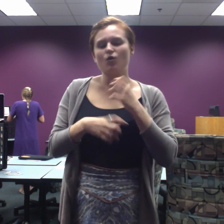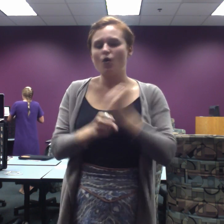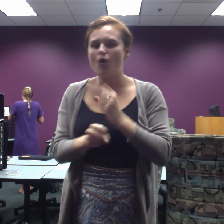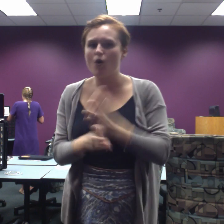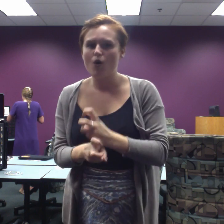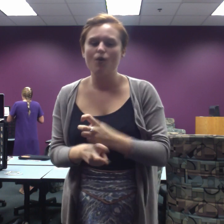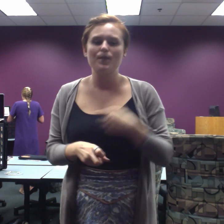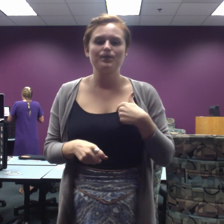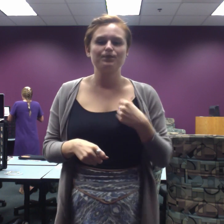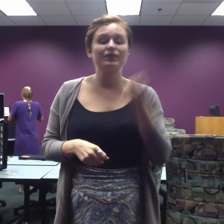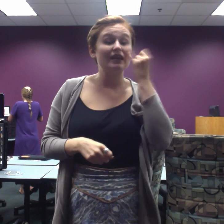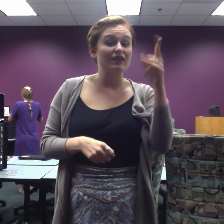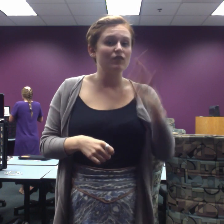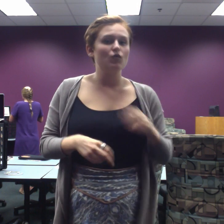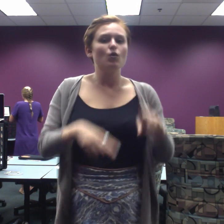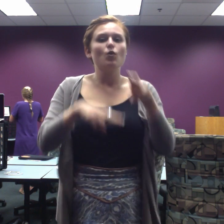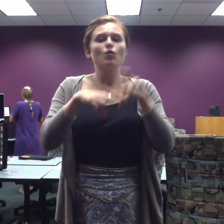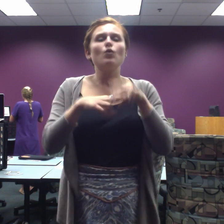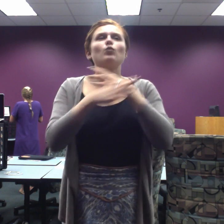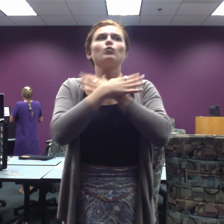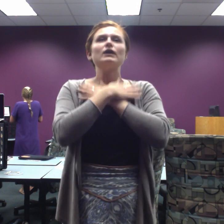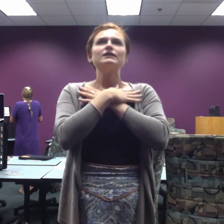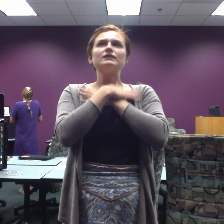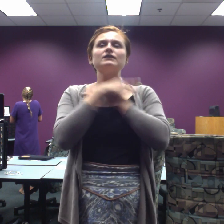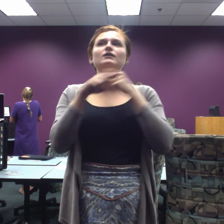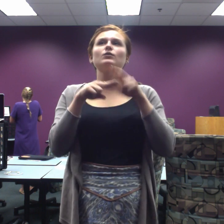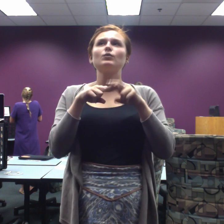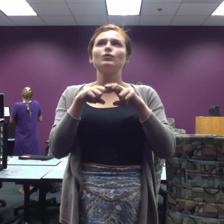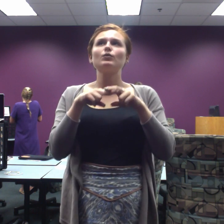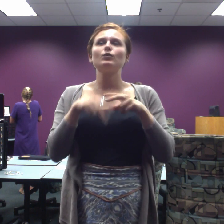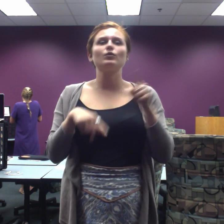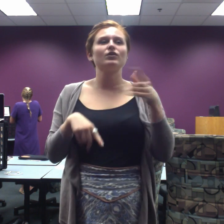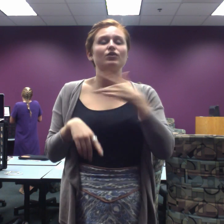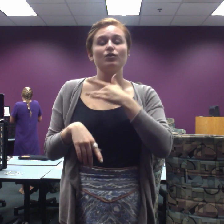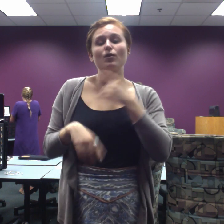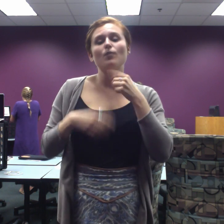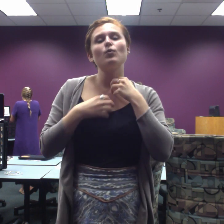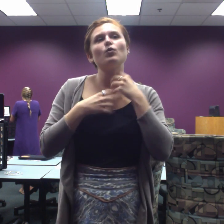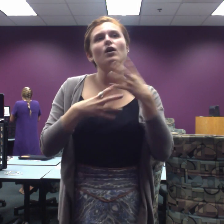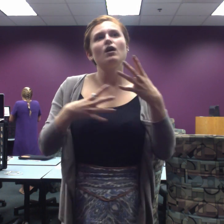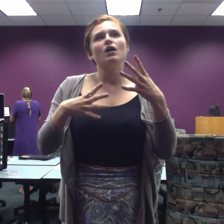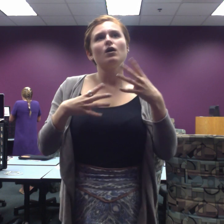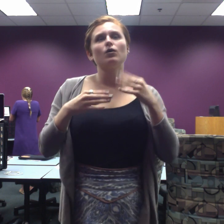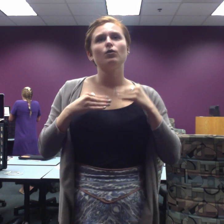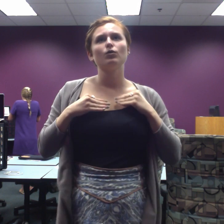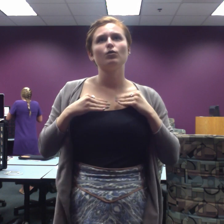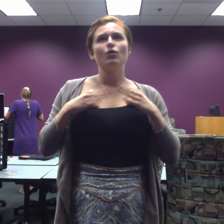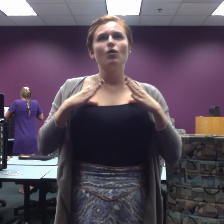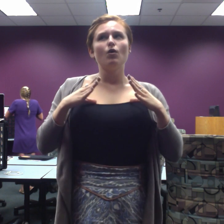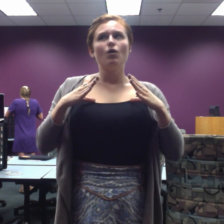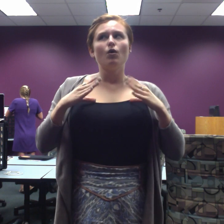resting, you breathe less. When you're running, you breathe more. And the reason for that is your muscles need